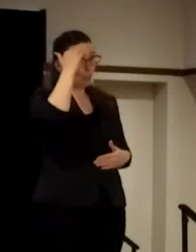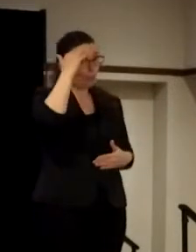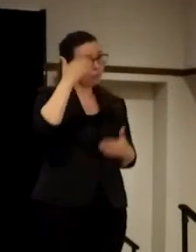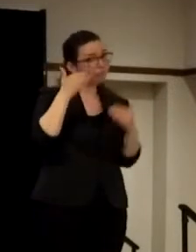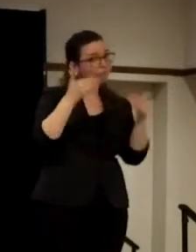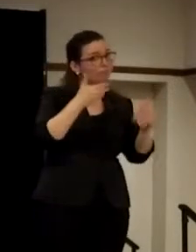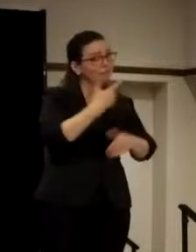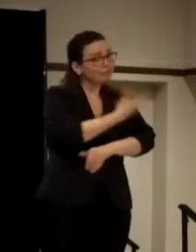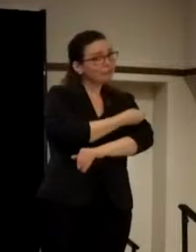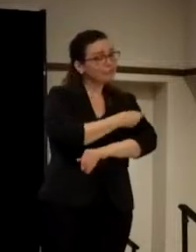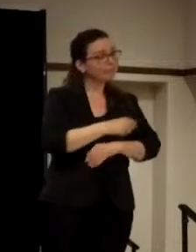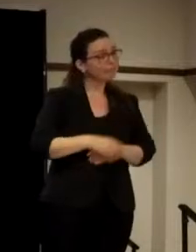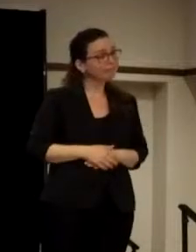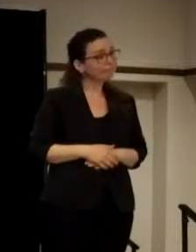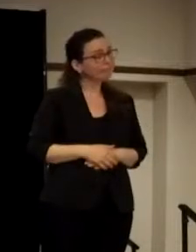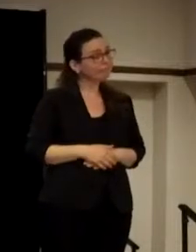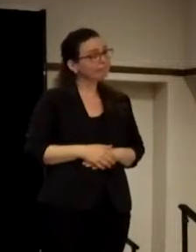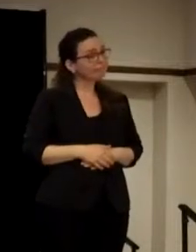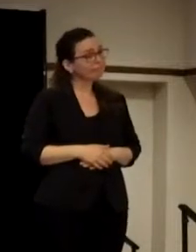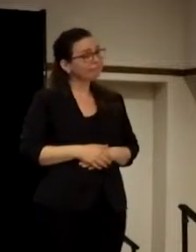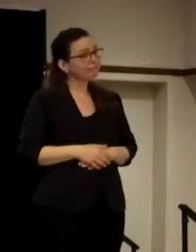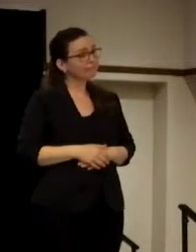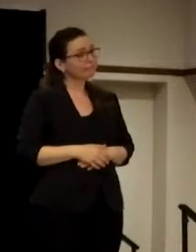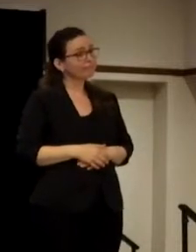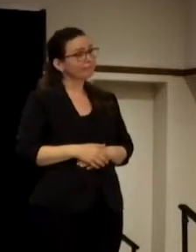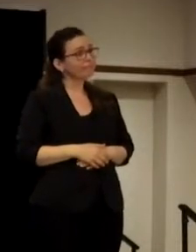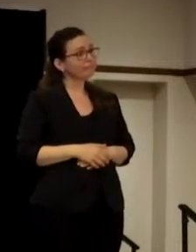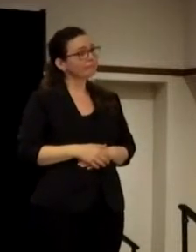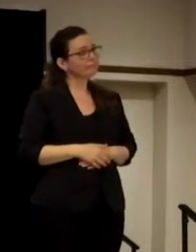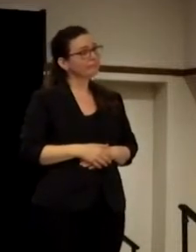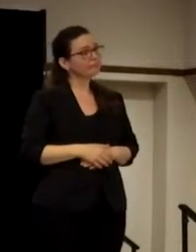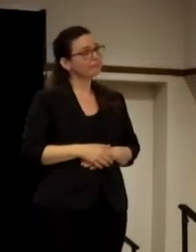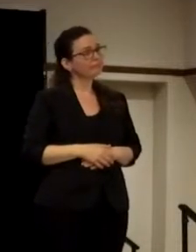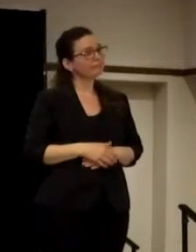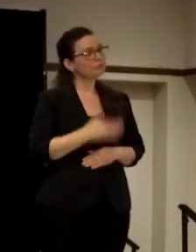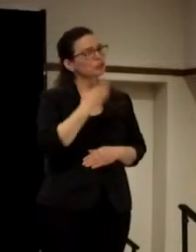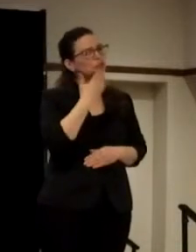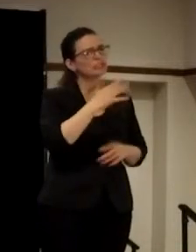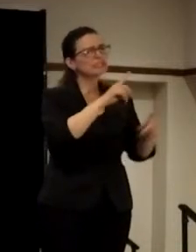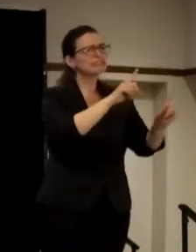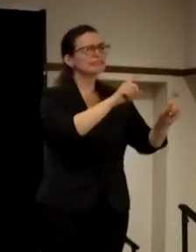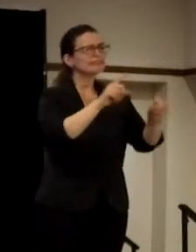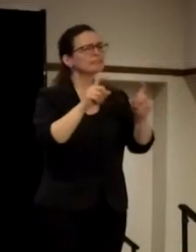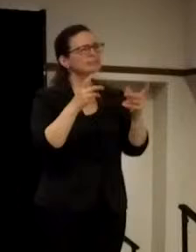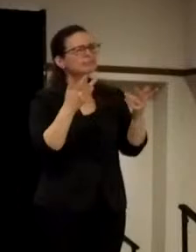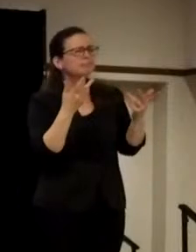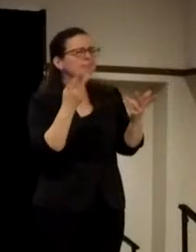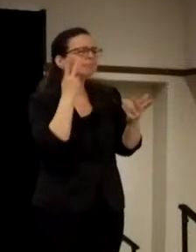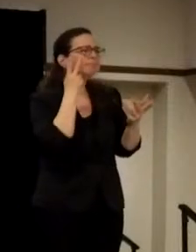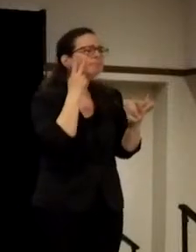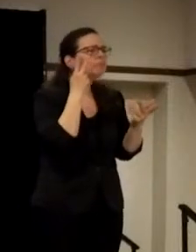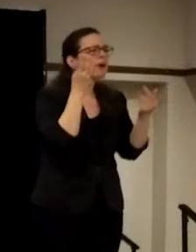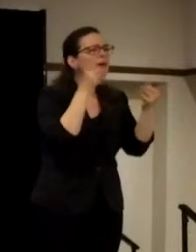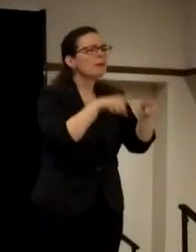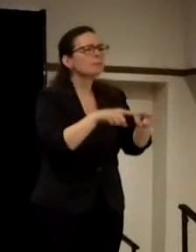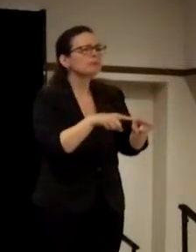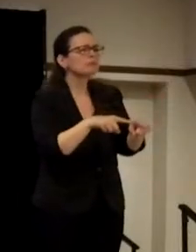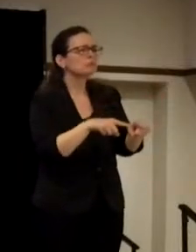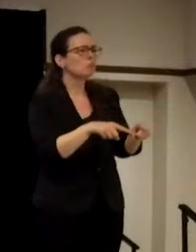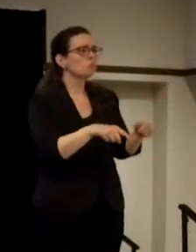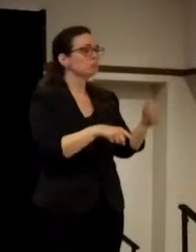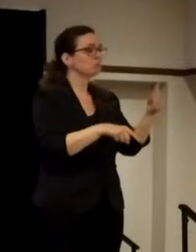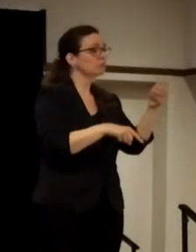that we want to get those kids vaccinated, and that will be a good test run for the 12 to 15-year-olds. That will certainly,